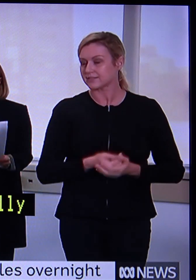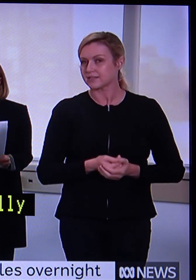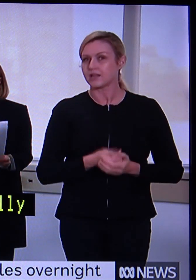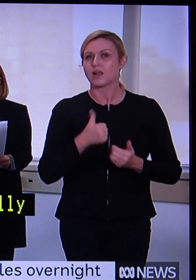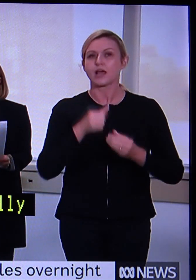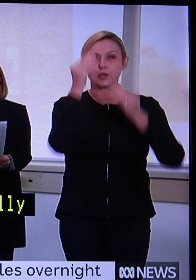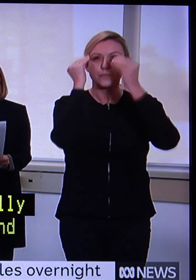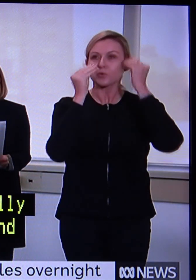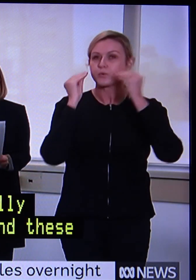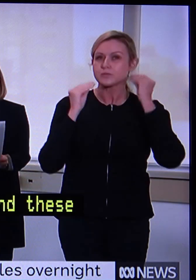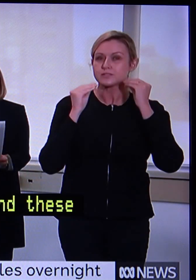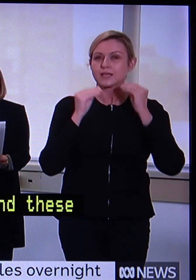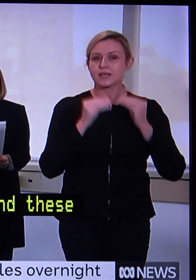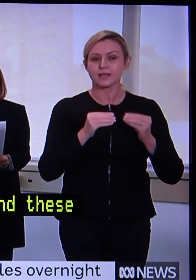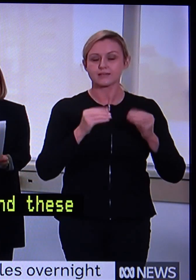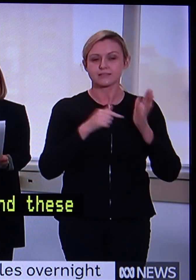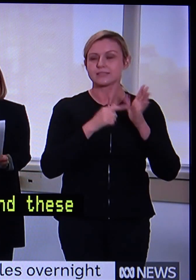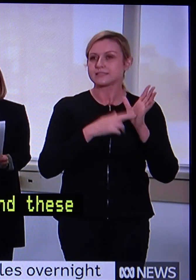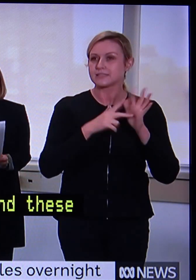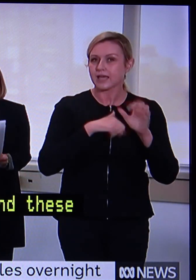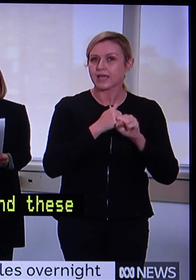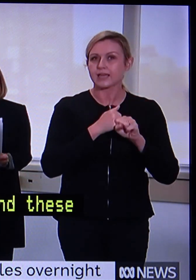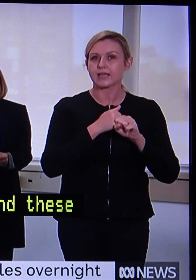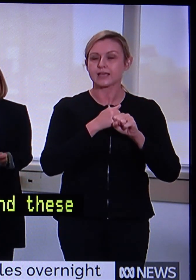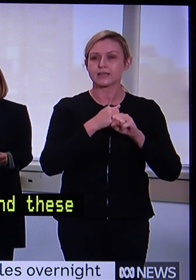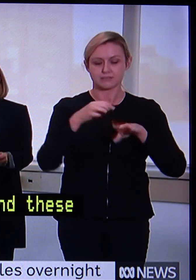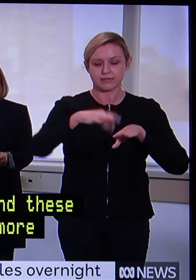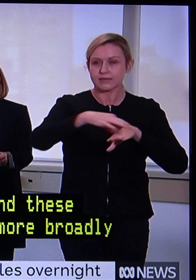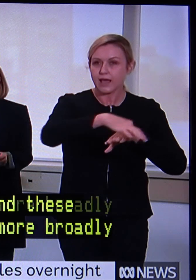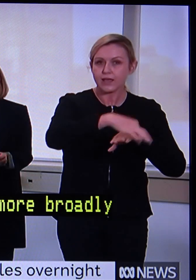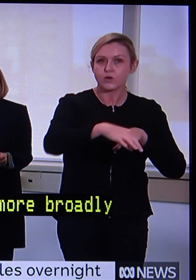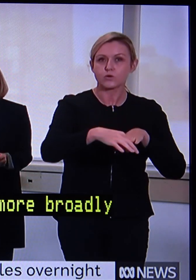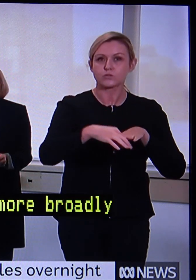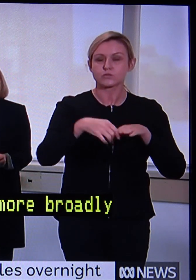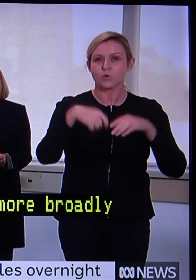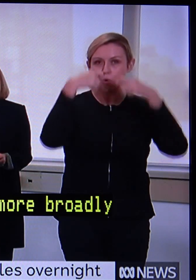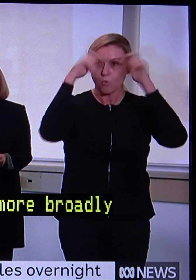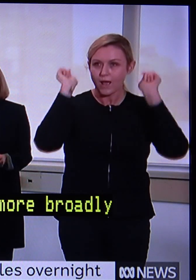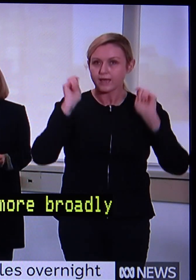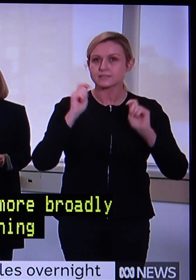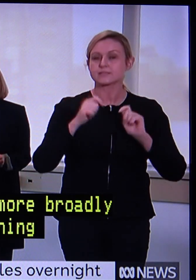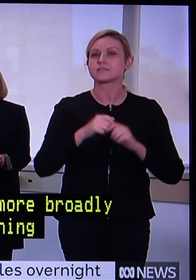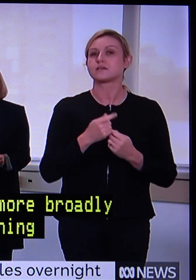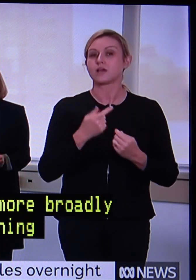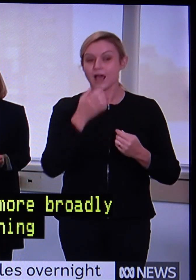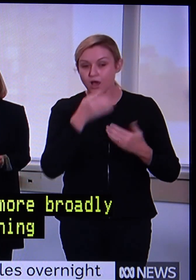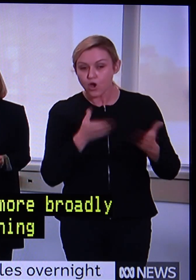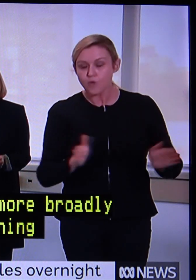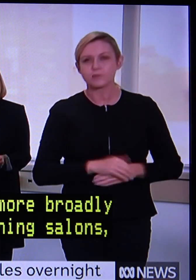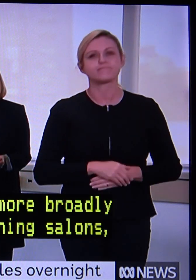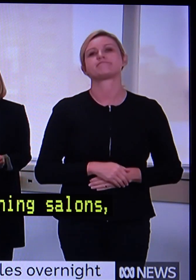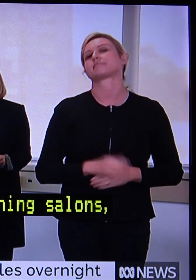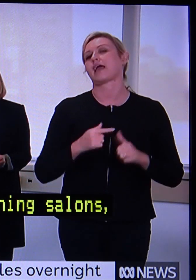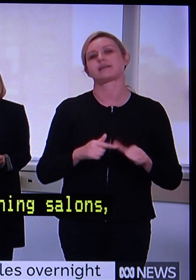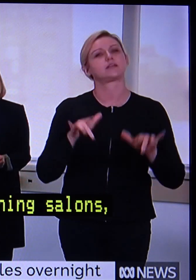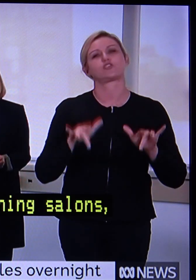Beauty salons, tanning salons, nail salons, waxing salons and so on. We are not opening those. As Health Minister, I